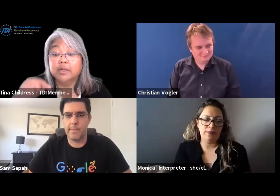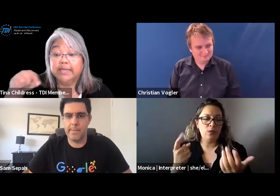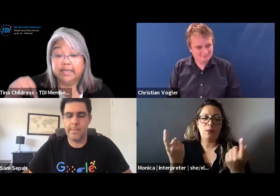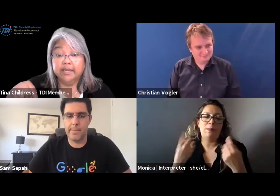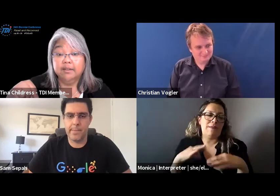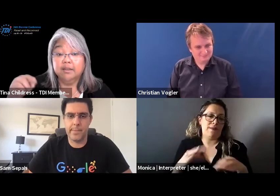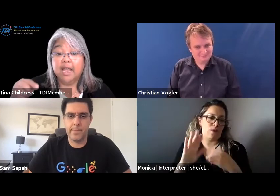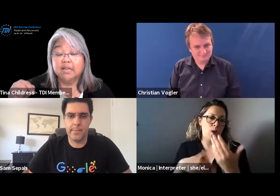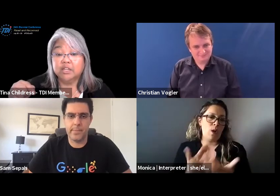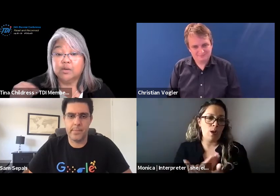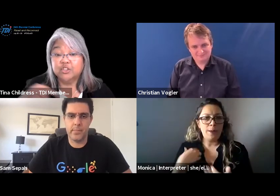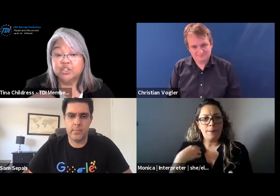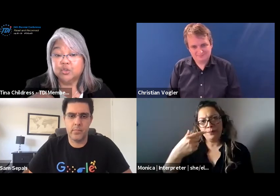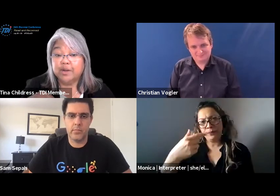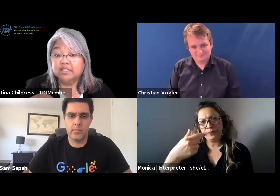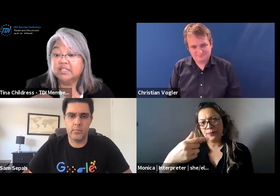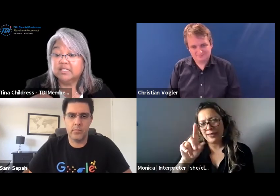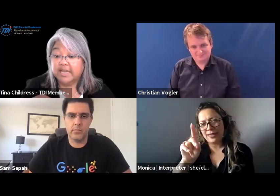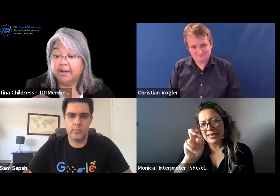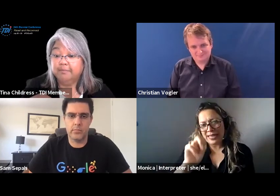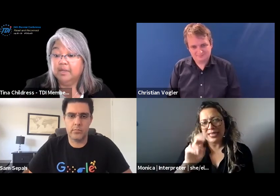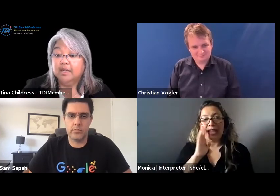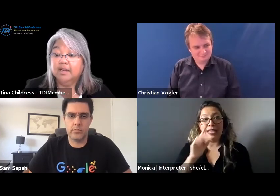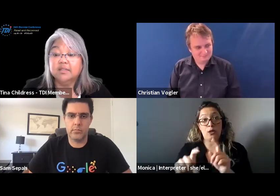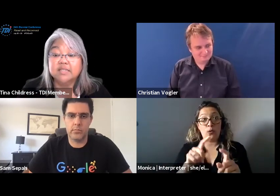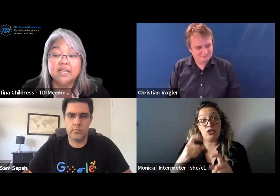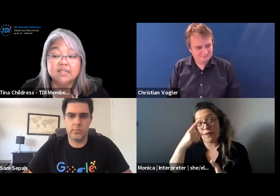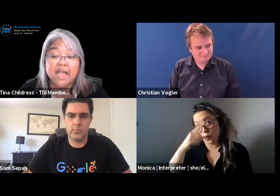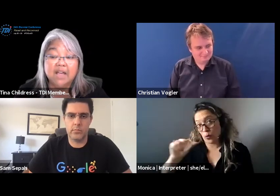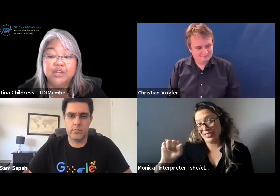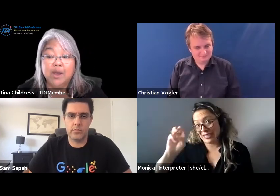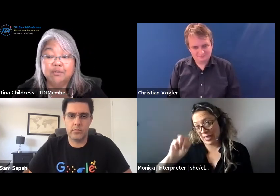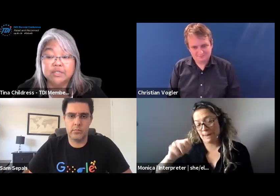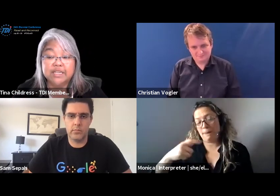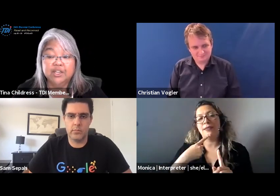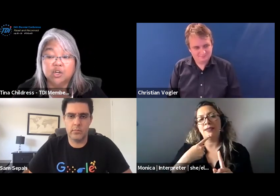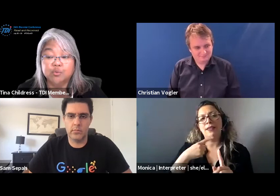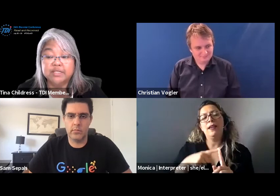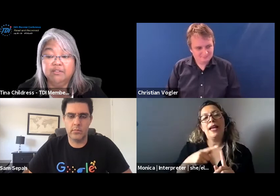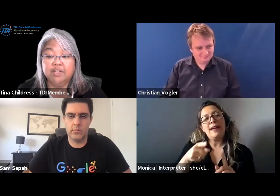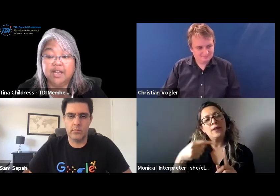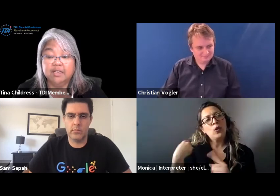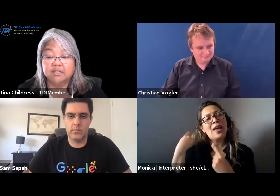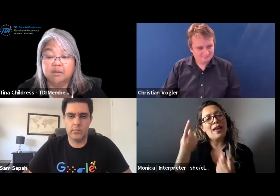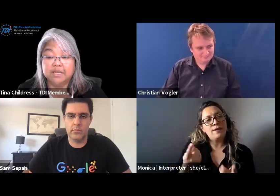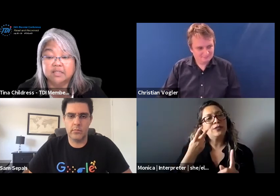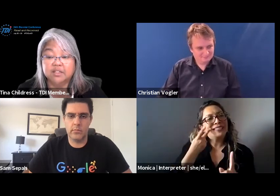So Gideon has a question directed to Sam. It says, have you ever seen or received an ASL